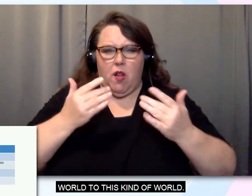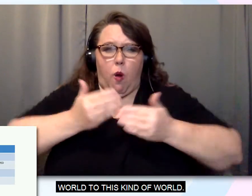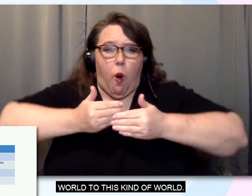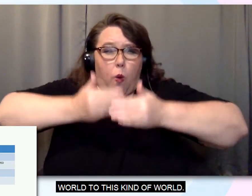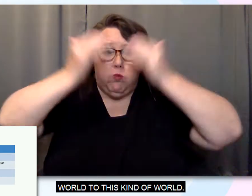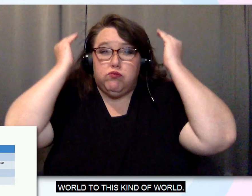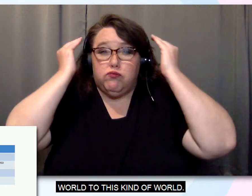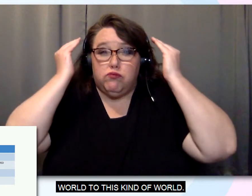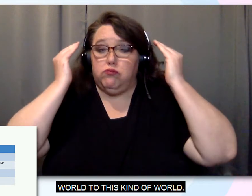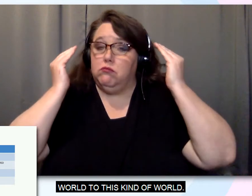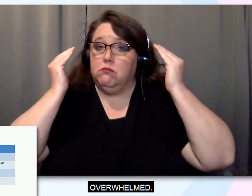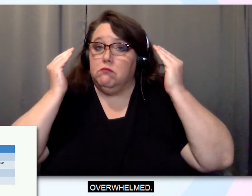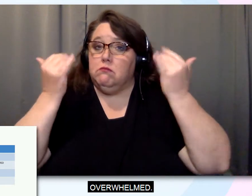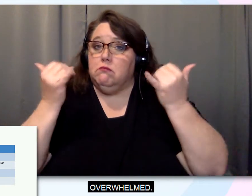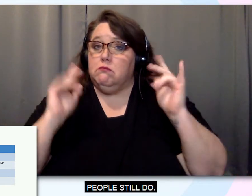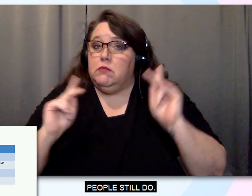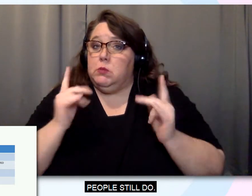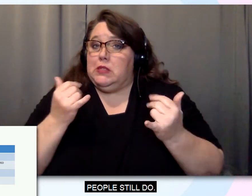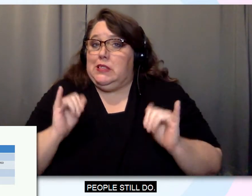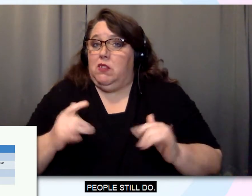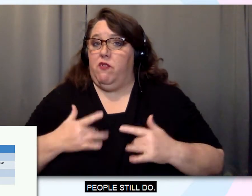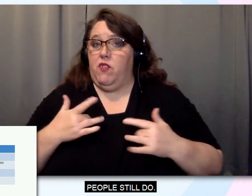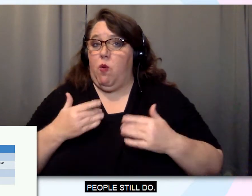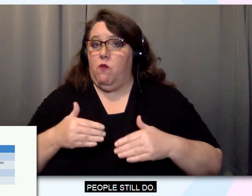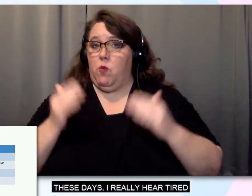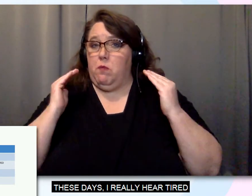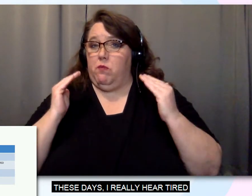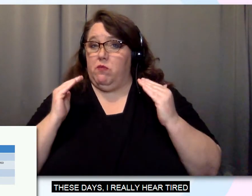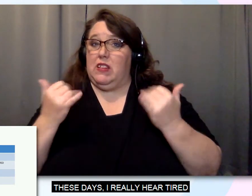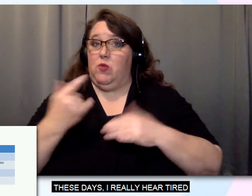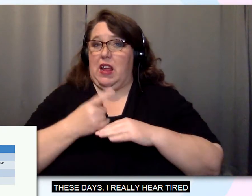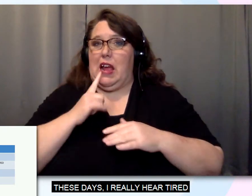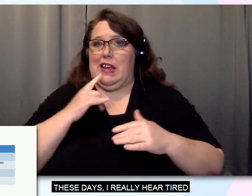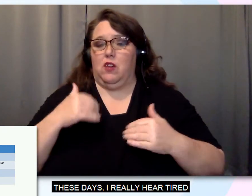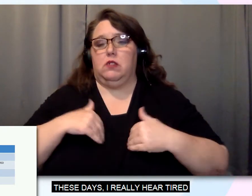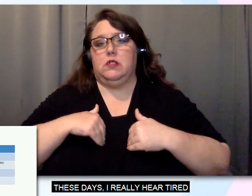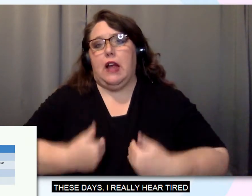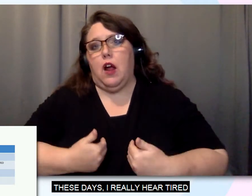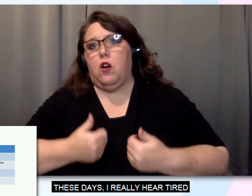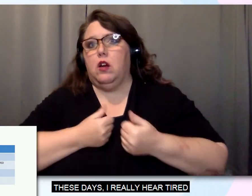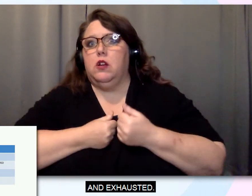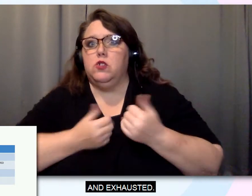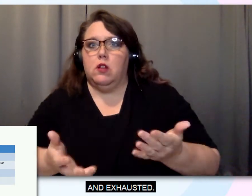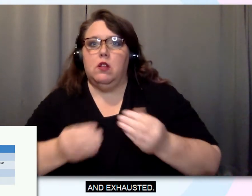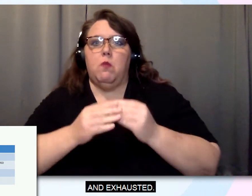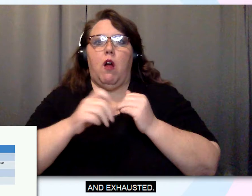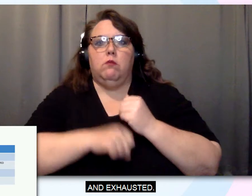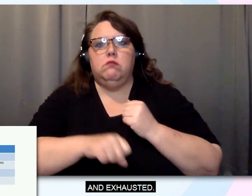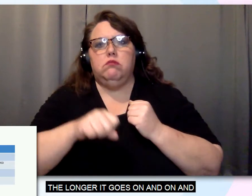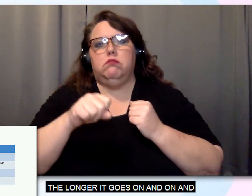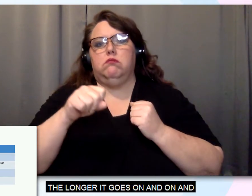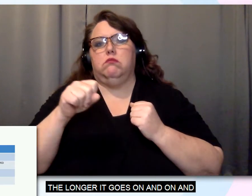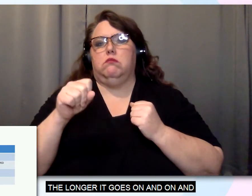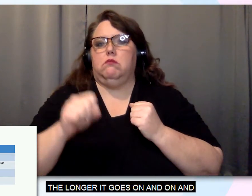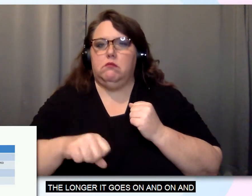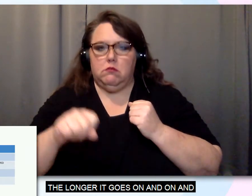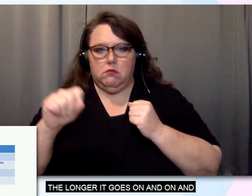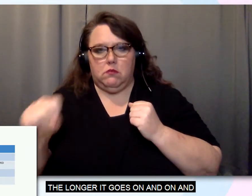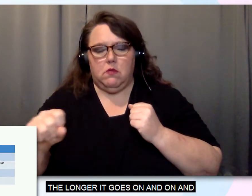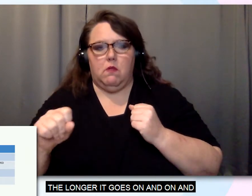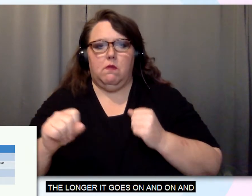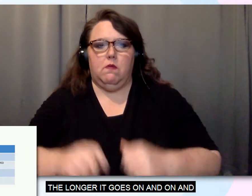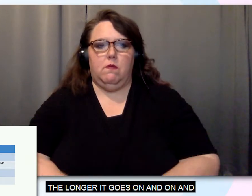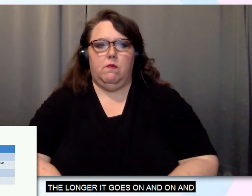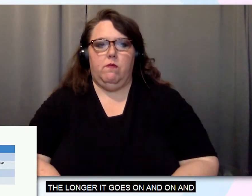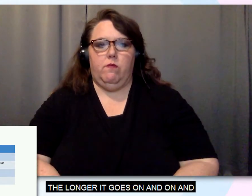world. Overwhelmed, and people still do. These days, I really hear tired and exhausted. The longer it goes on